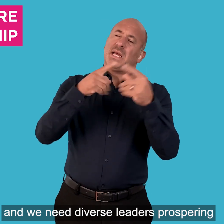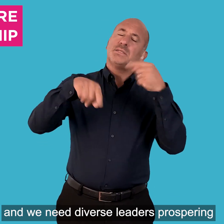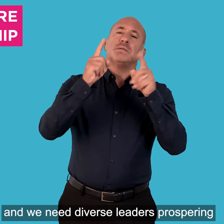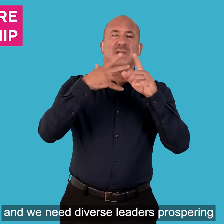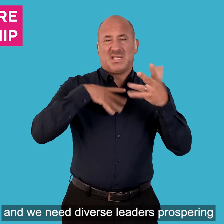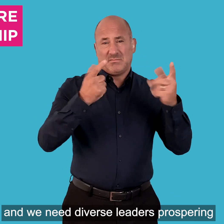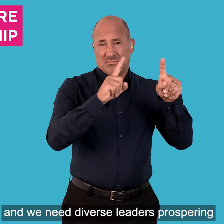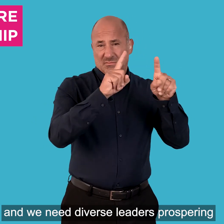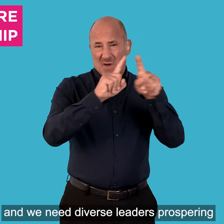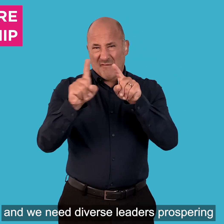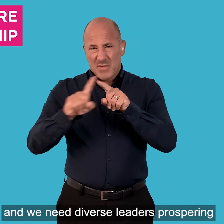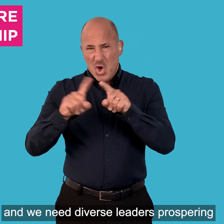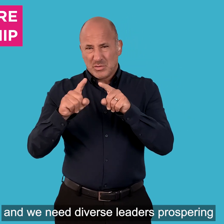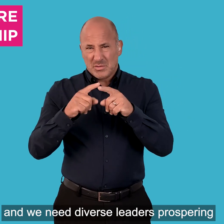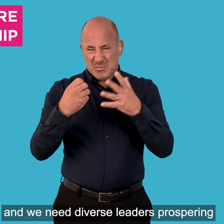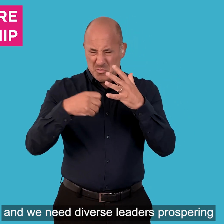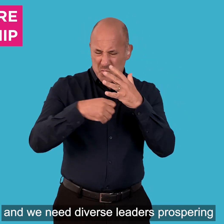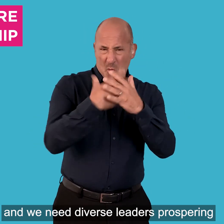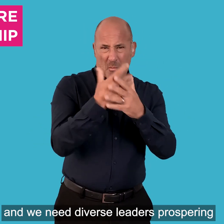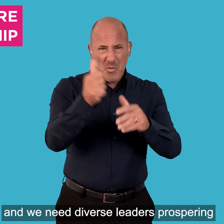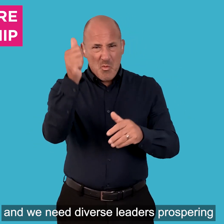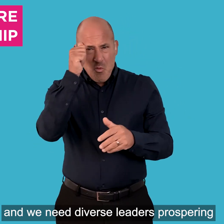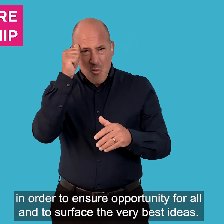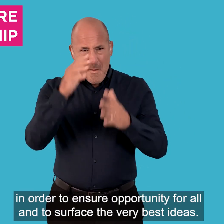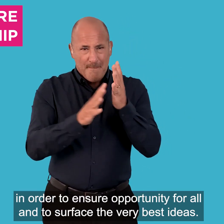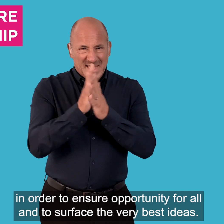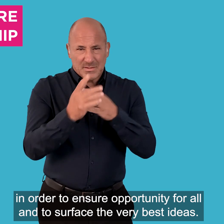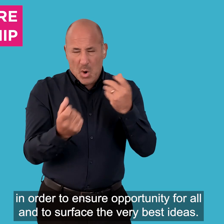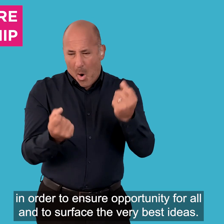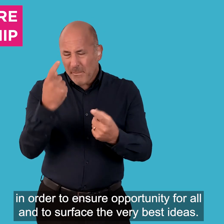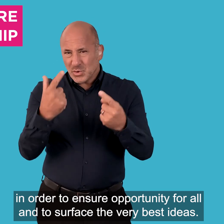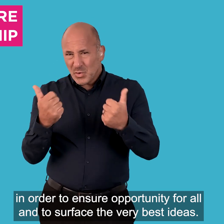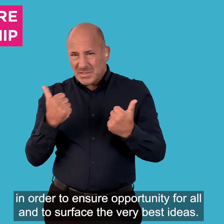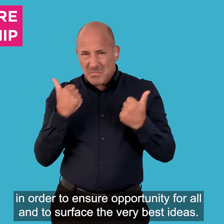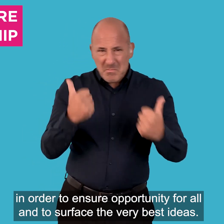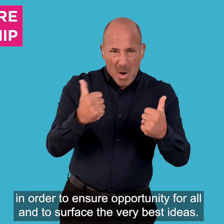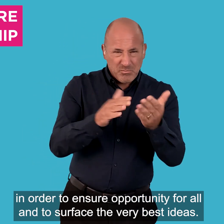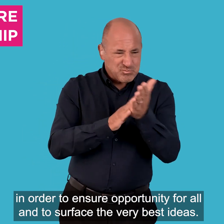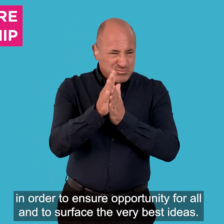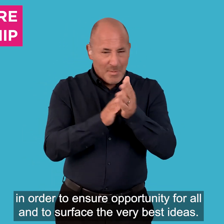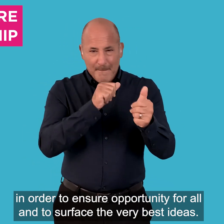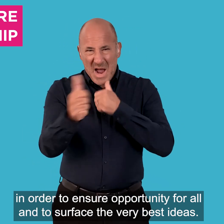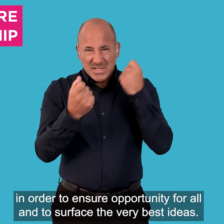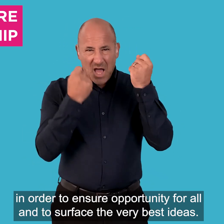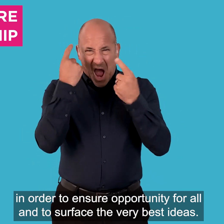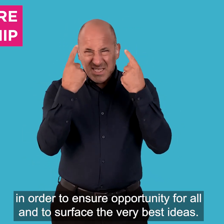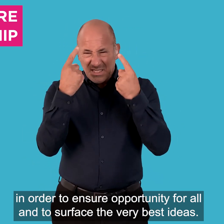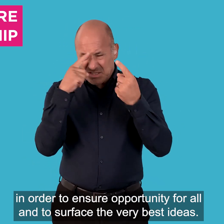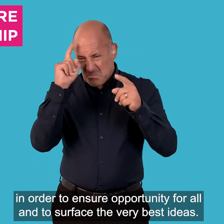And we need diverse leaders prospering in order to ensure opportunity for all and to surface the